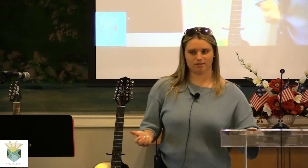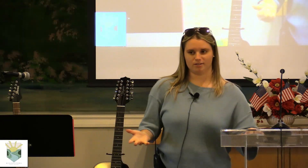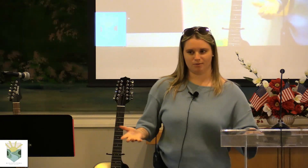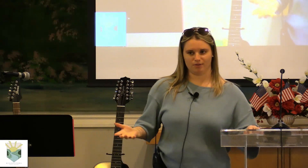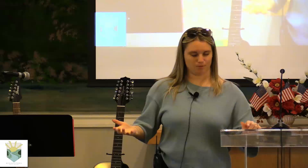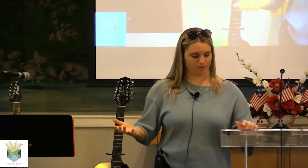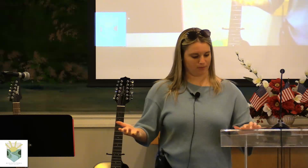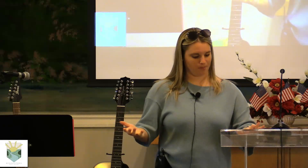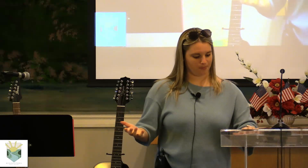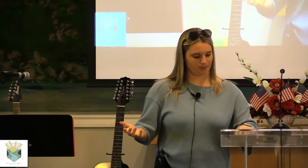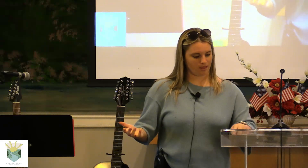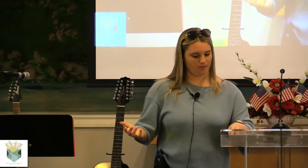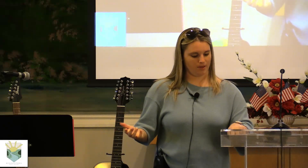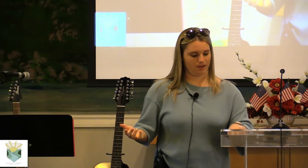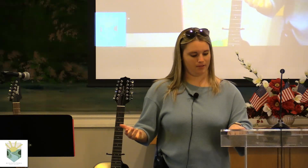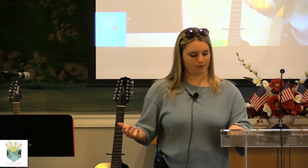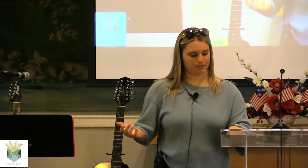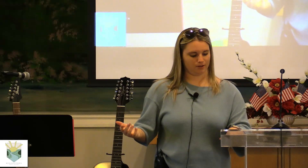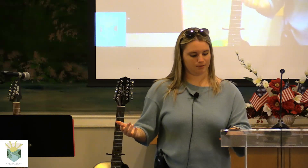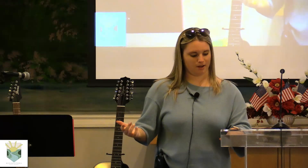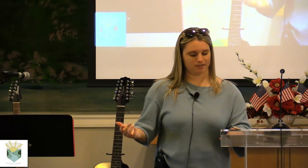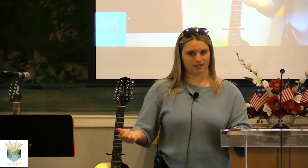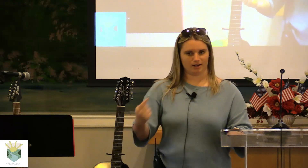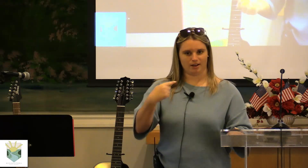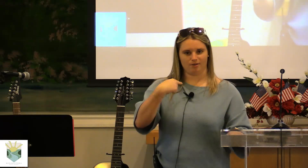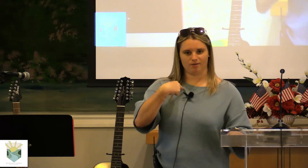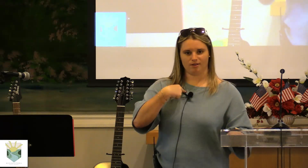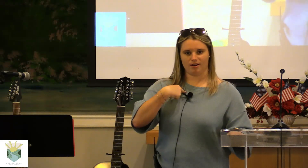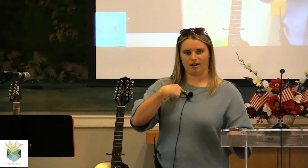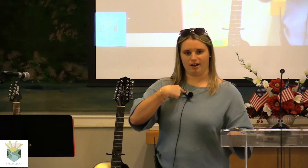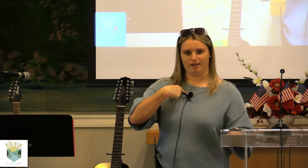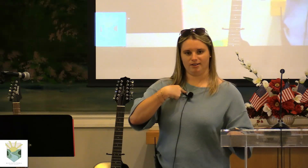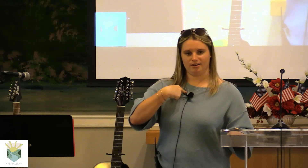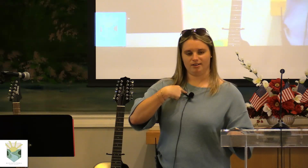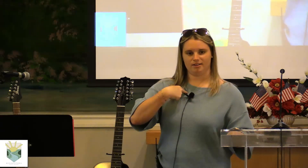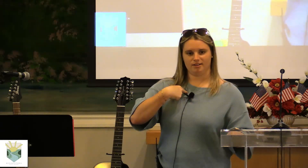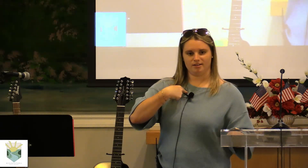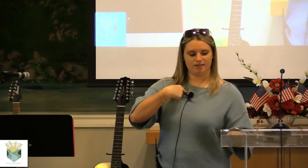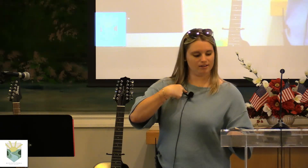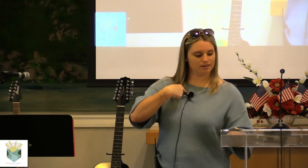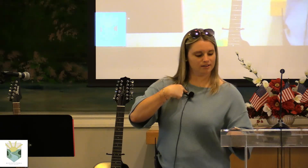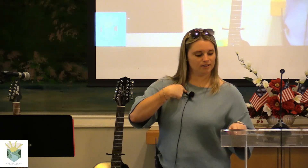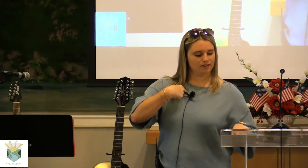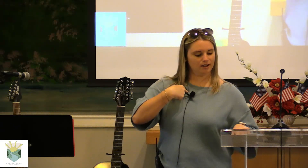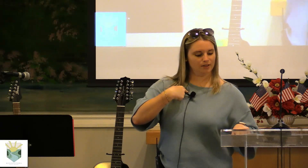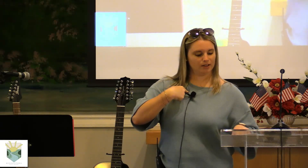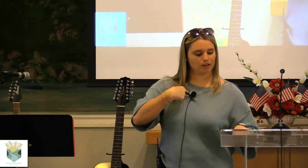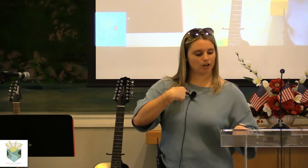of those to pick from. And then like we talked about a second ago, I. And then